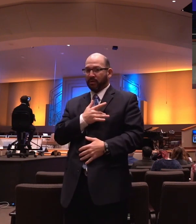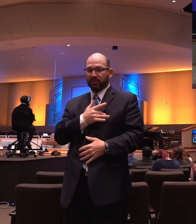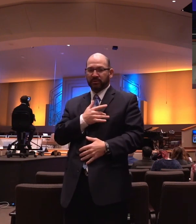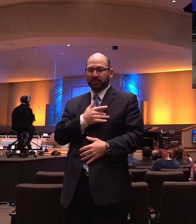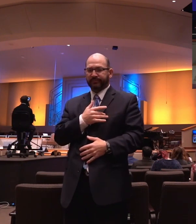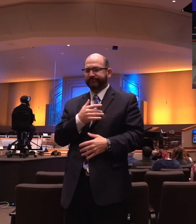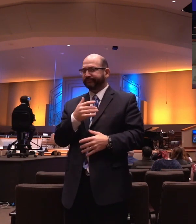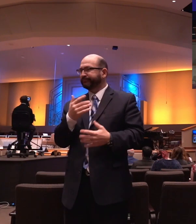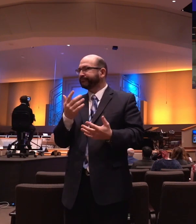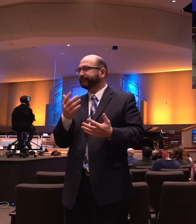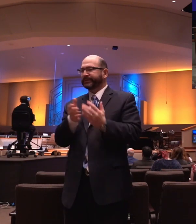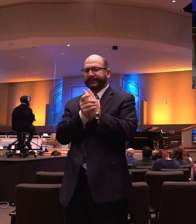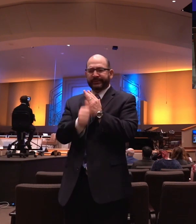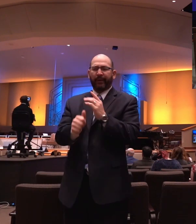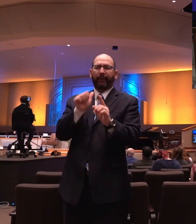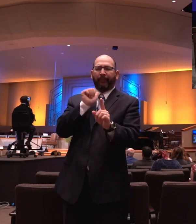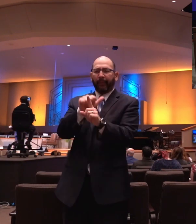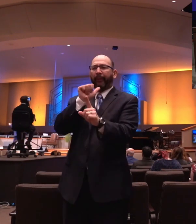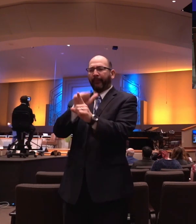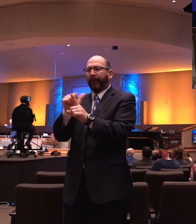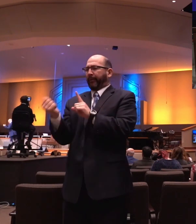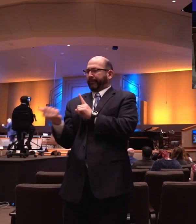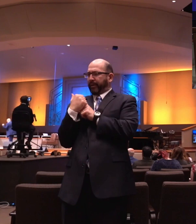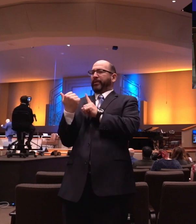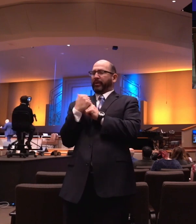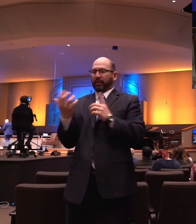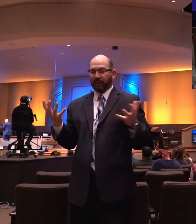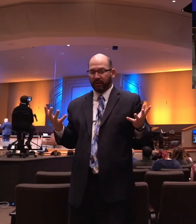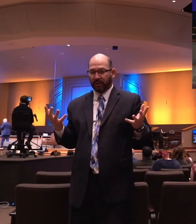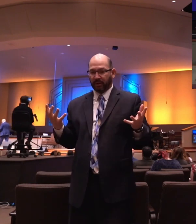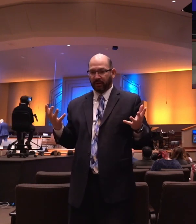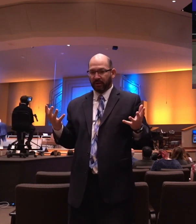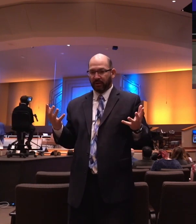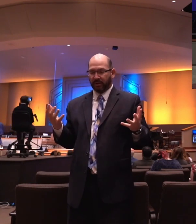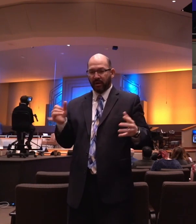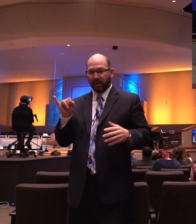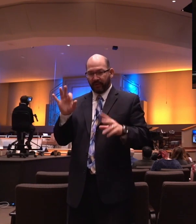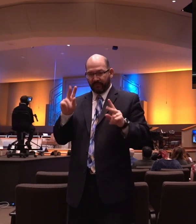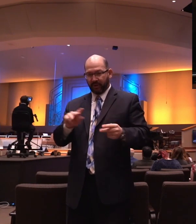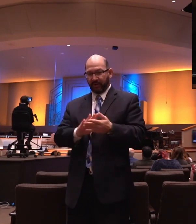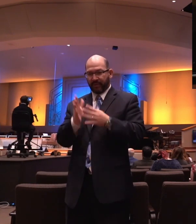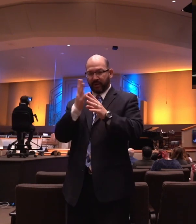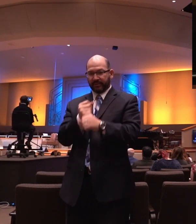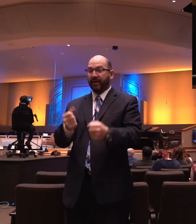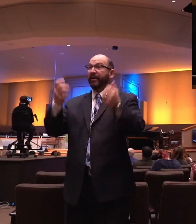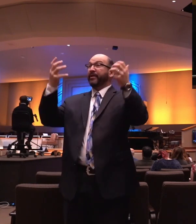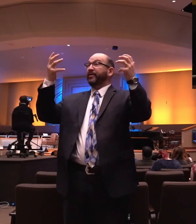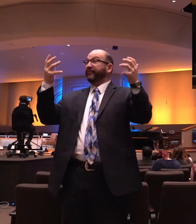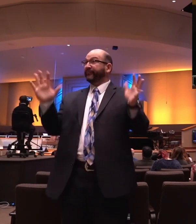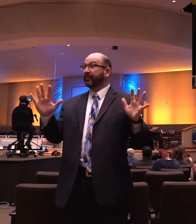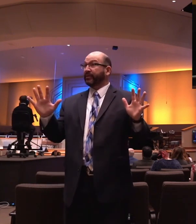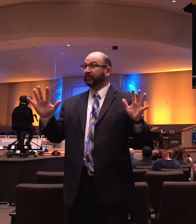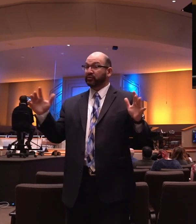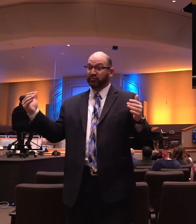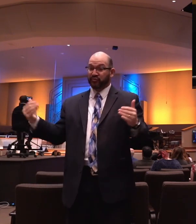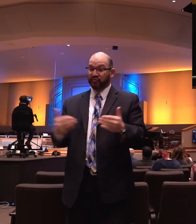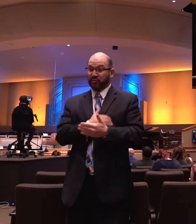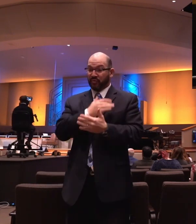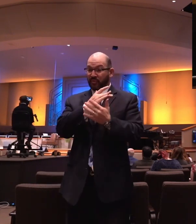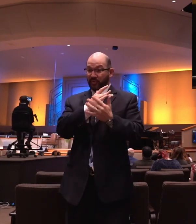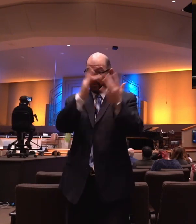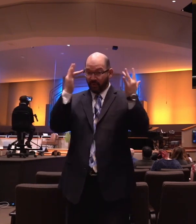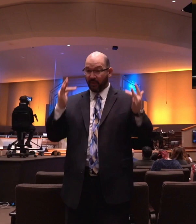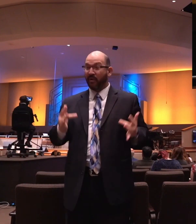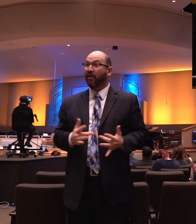you're a new creature in Christ. When a person gets saved, the scripture tells us that God gives us a new